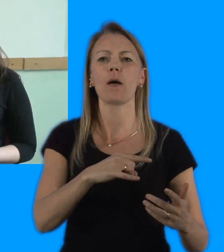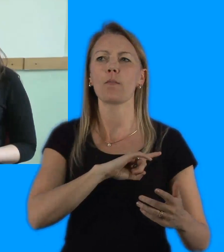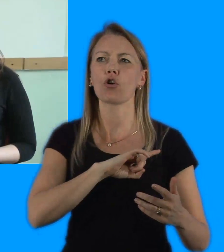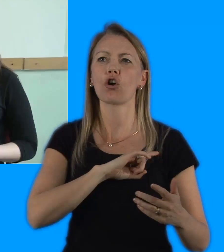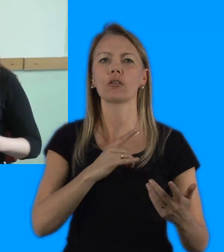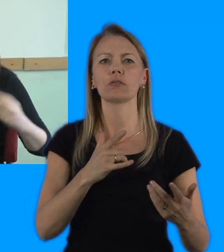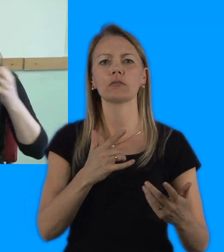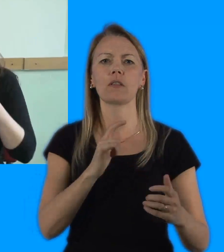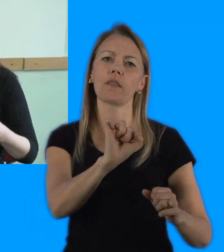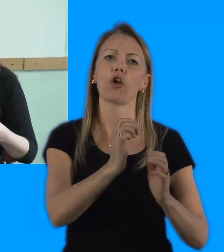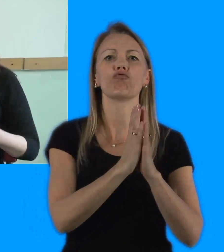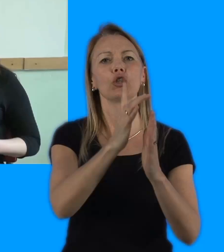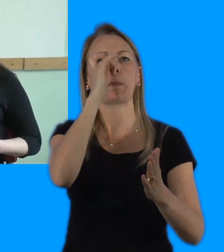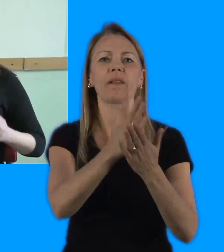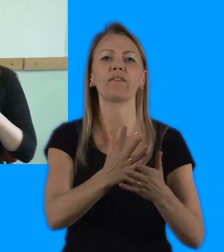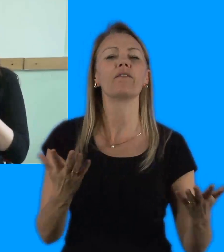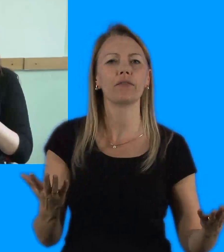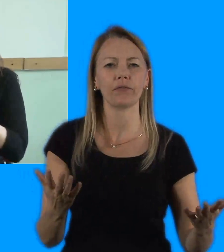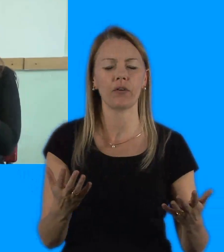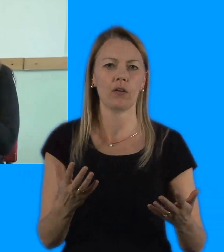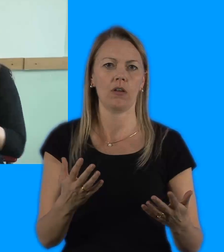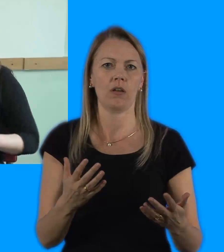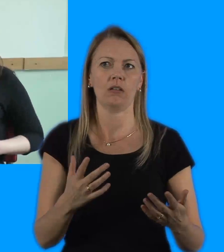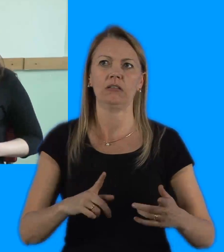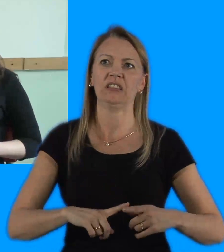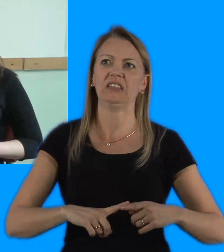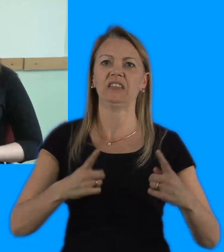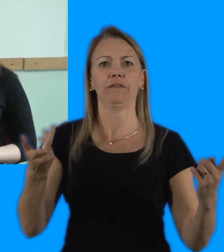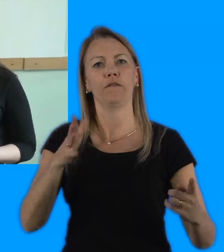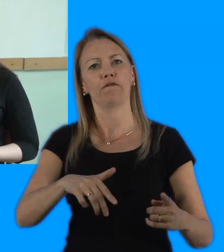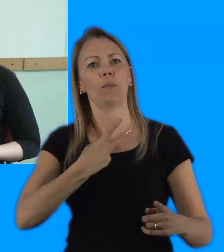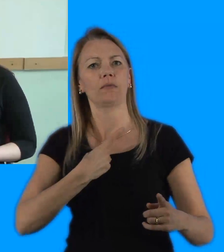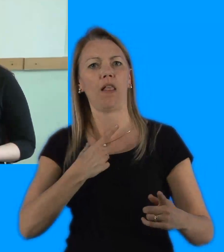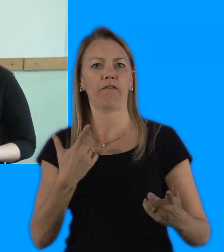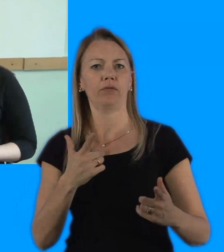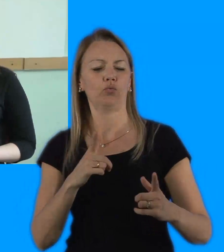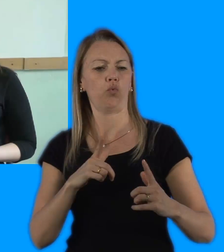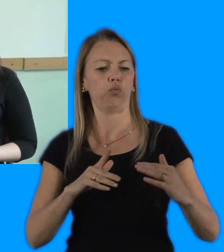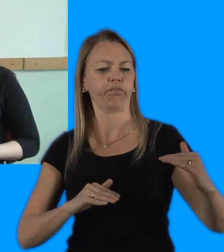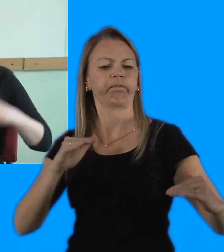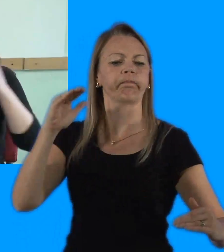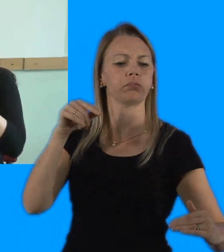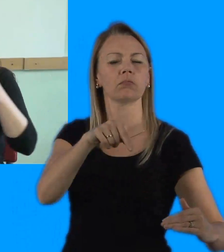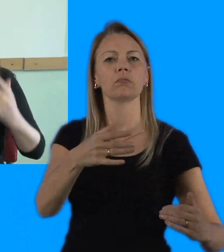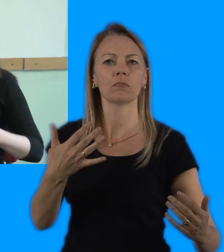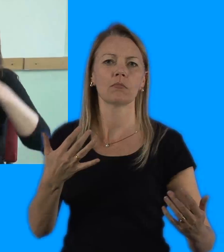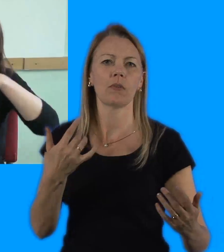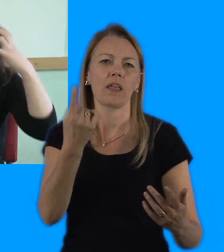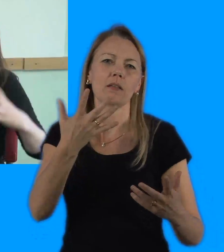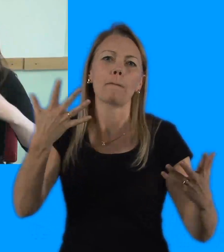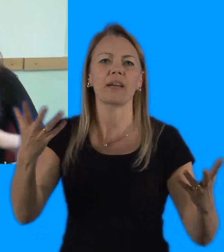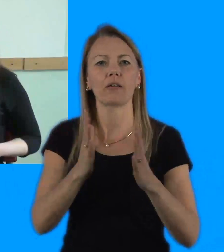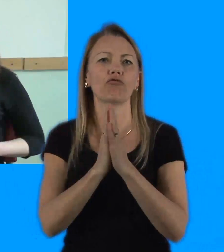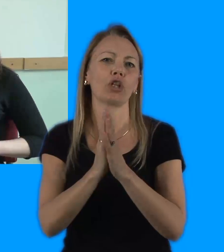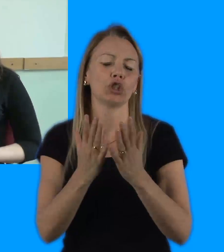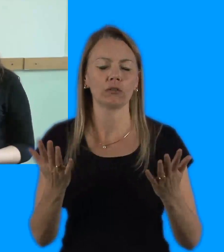because they have particular religious beliefs that are different from yours, and that's within